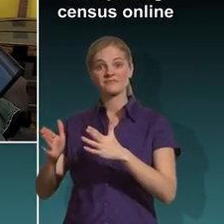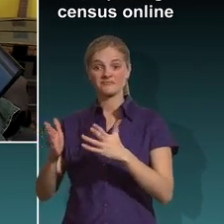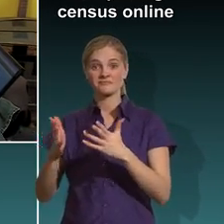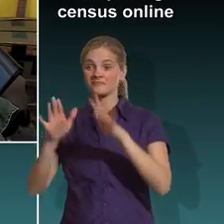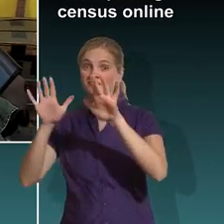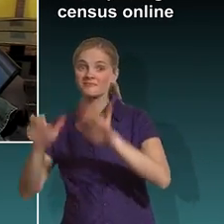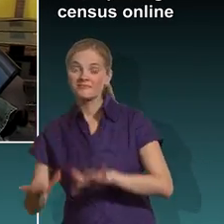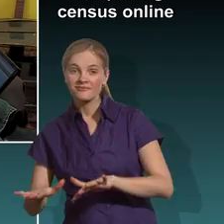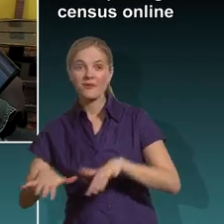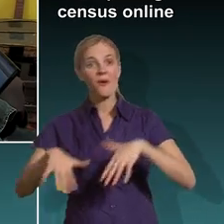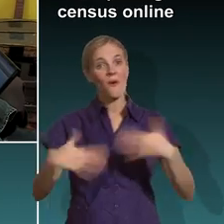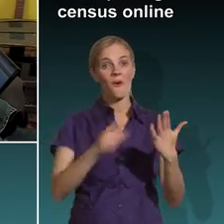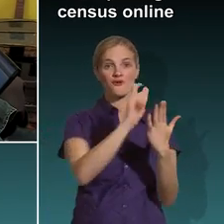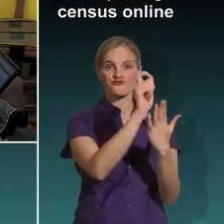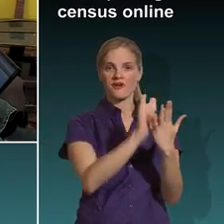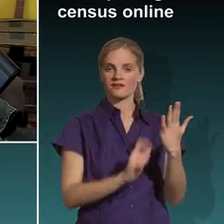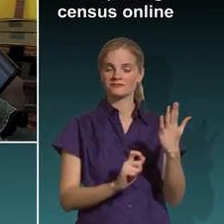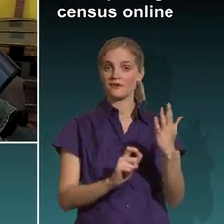It's just a different way of completing it.